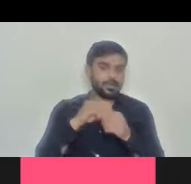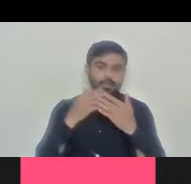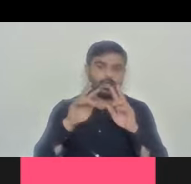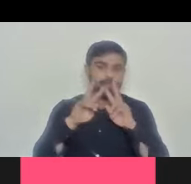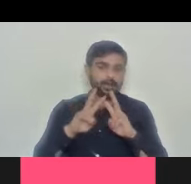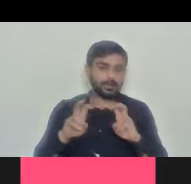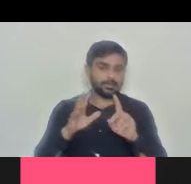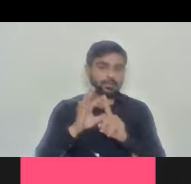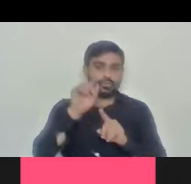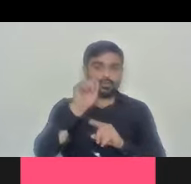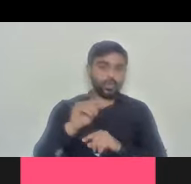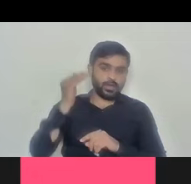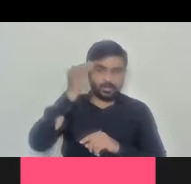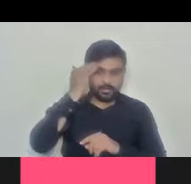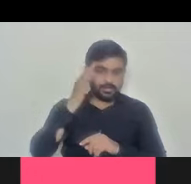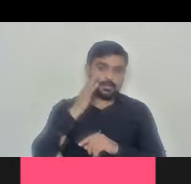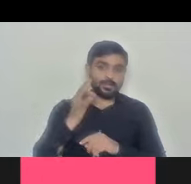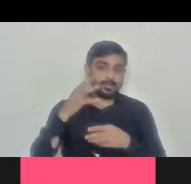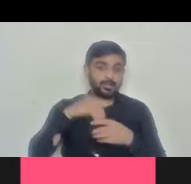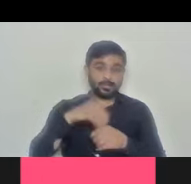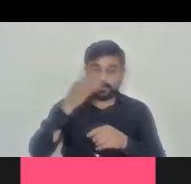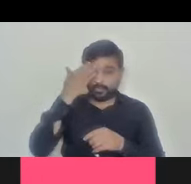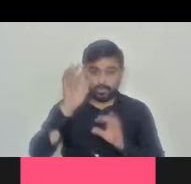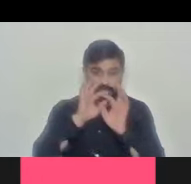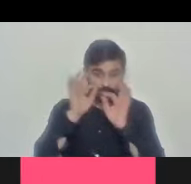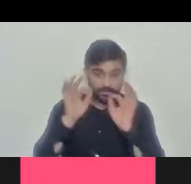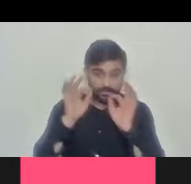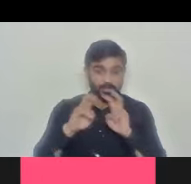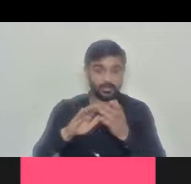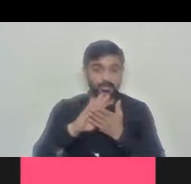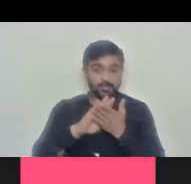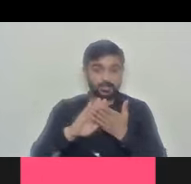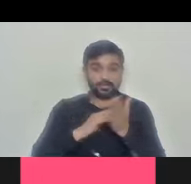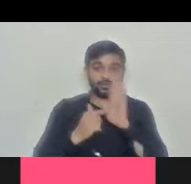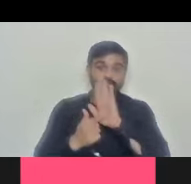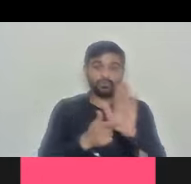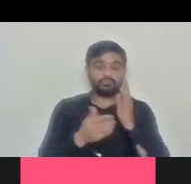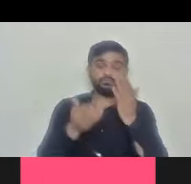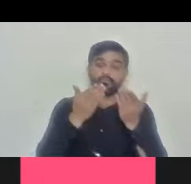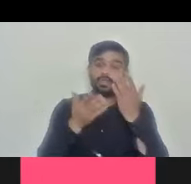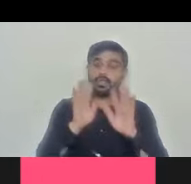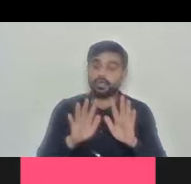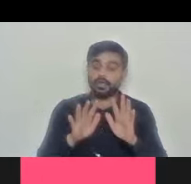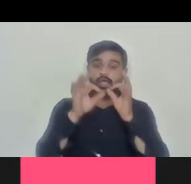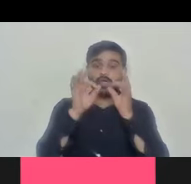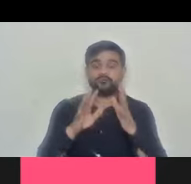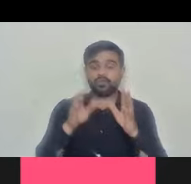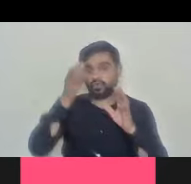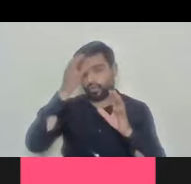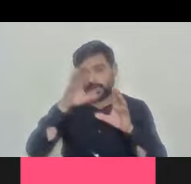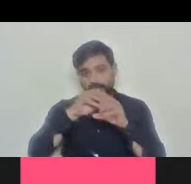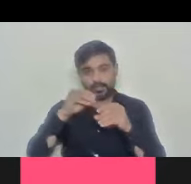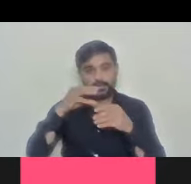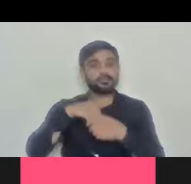research, or when you are actually, even if you're not taking up research based on what I've presented, you might have formed some conception of it at